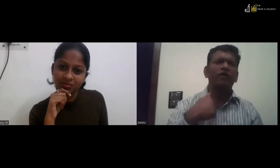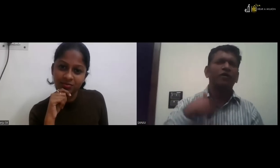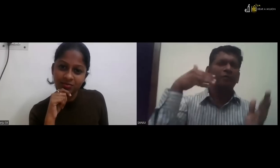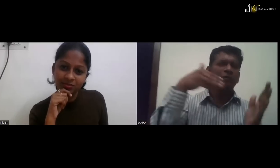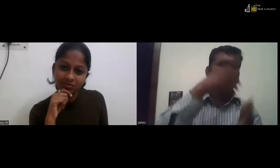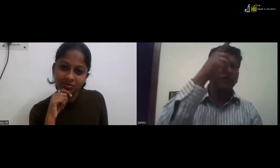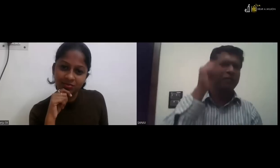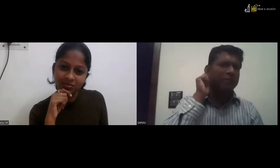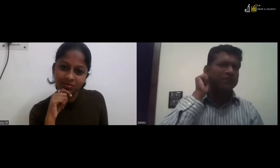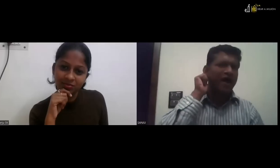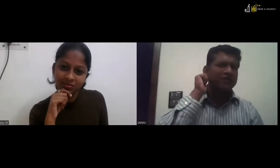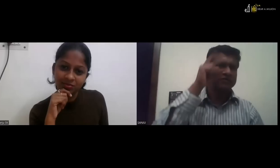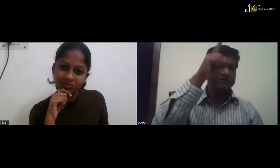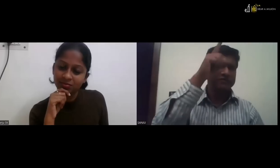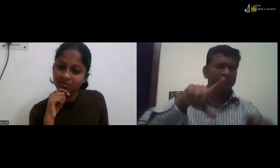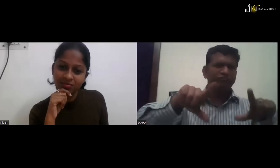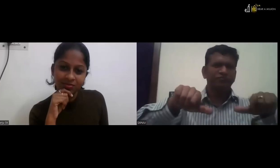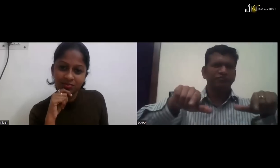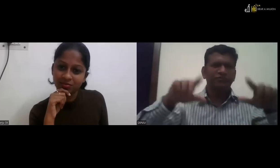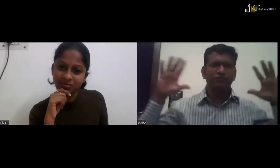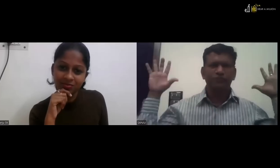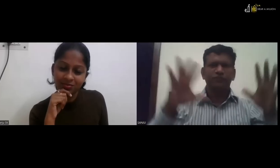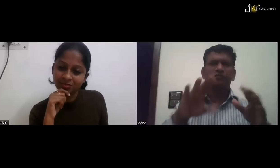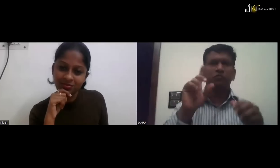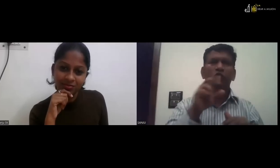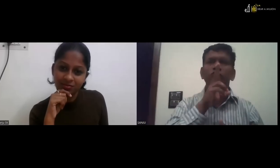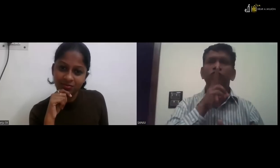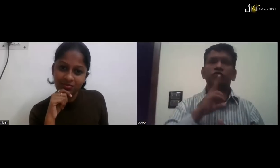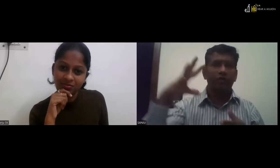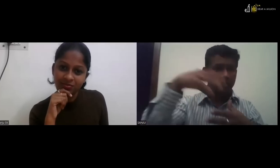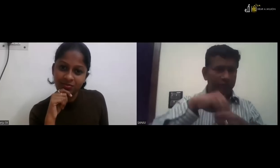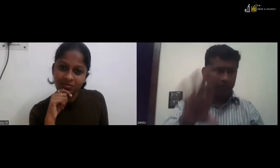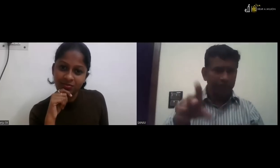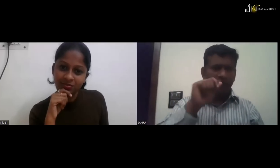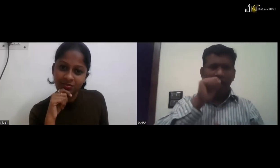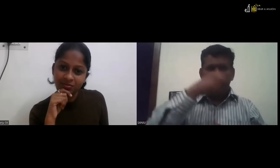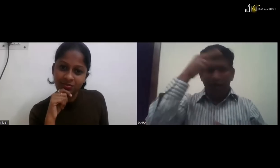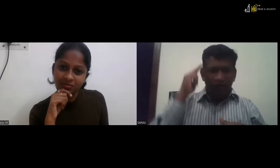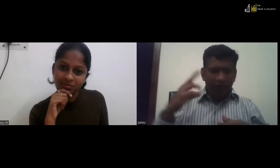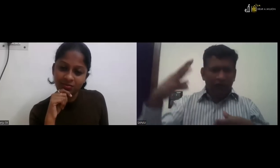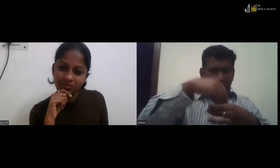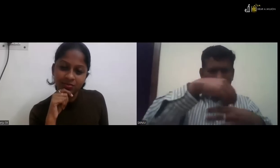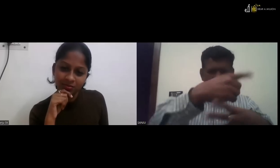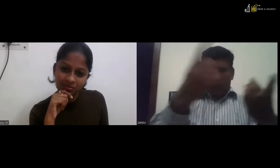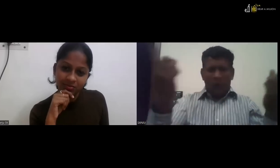that was quite bit small, but I wanted to add something that in our meeting in the Chennai,